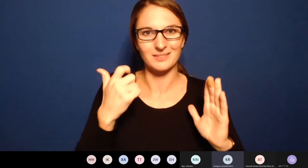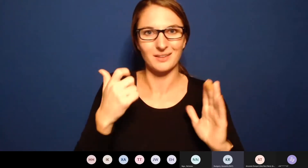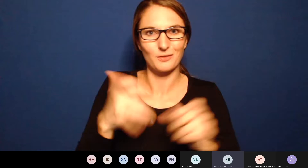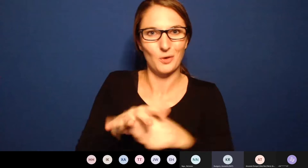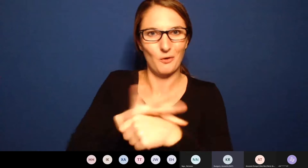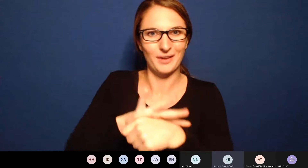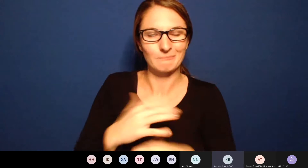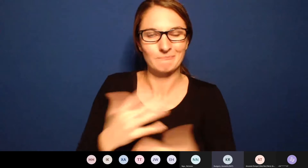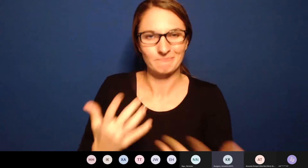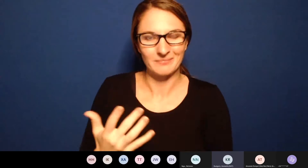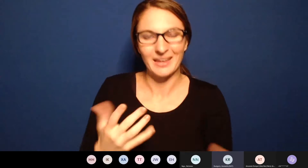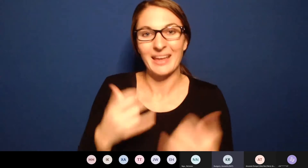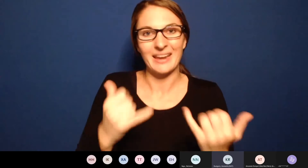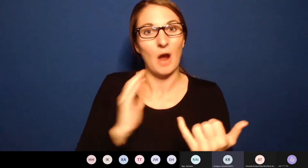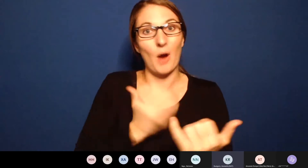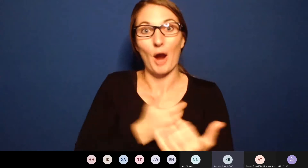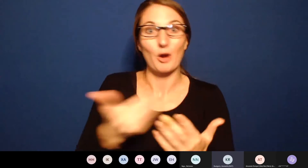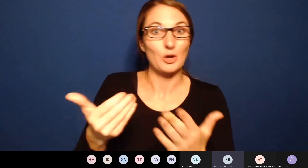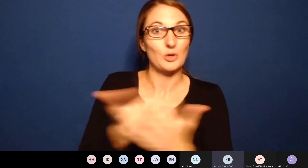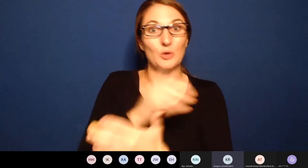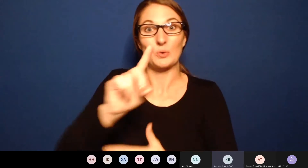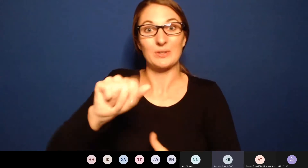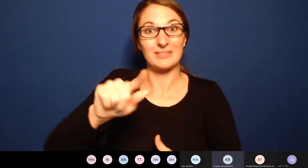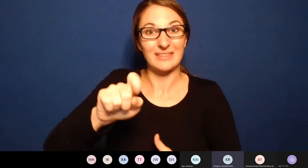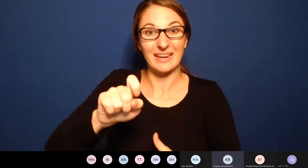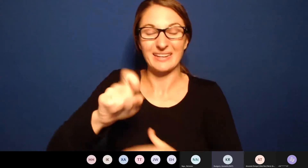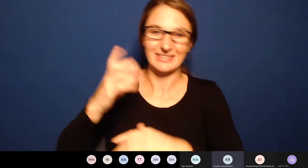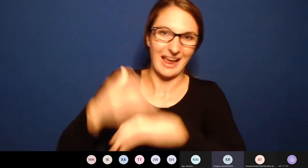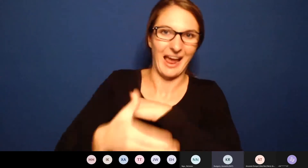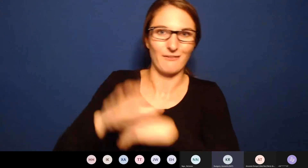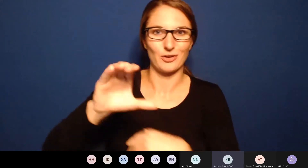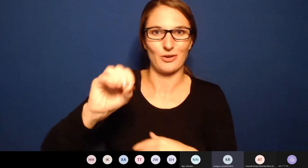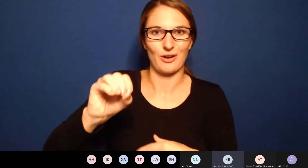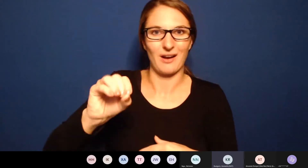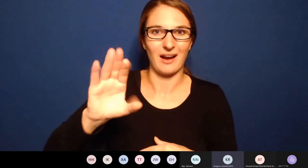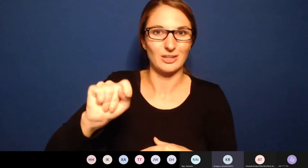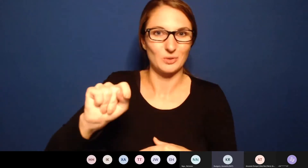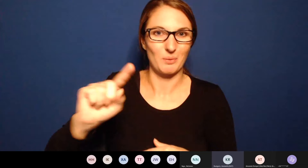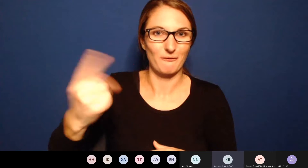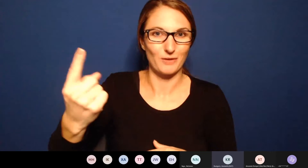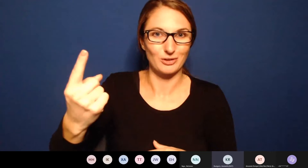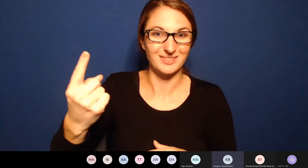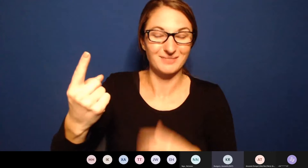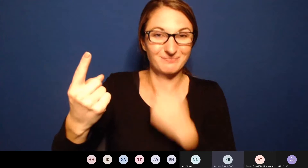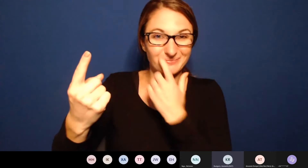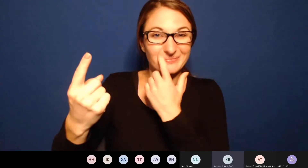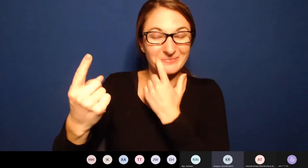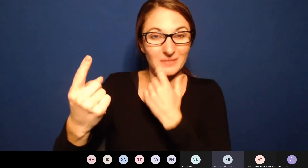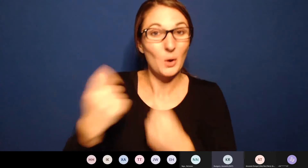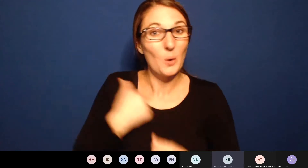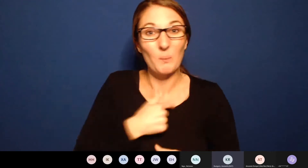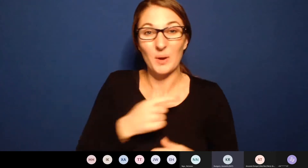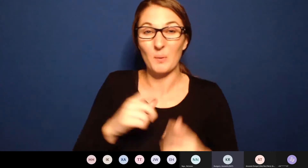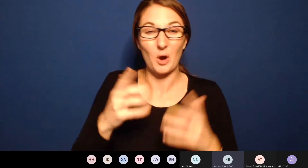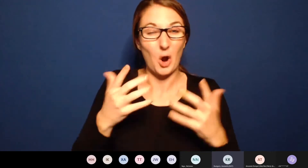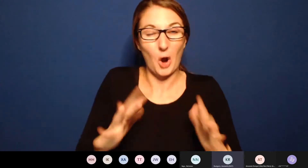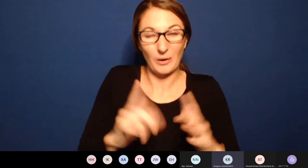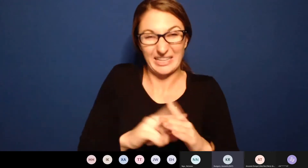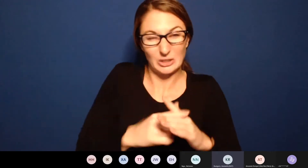target date is nothing prior to October 1st now, when we were already starting to phase back into the office.